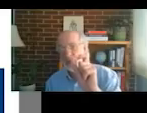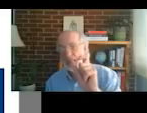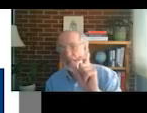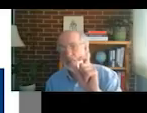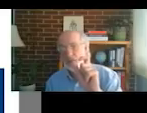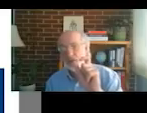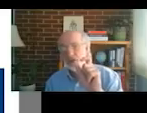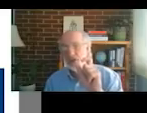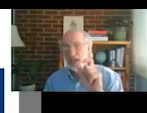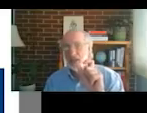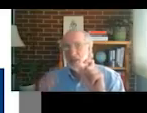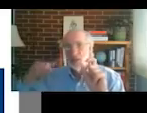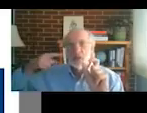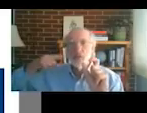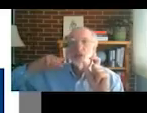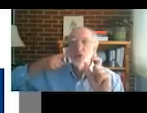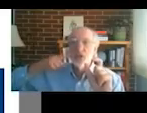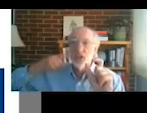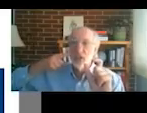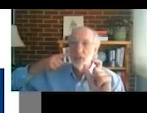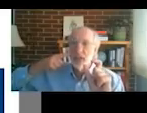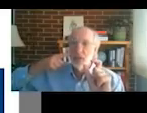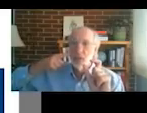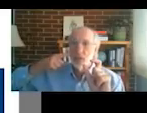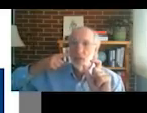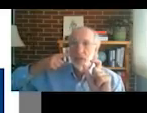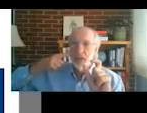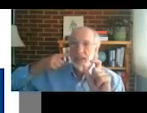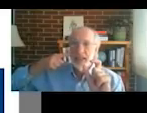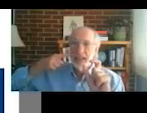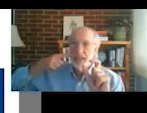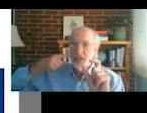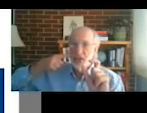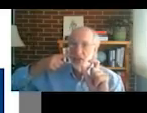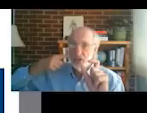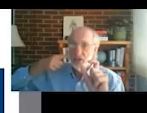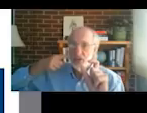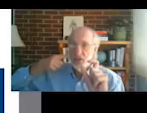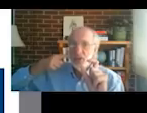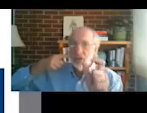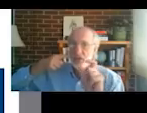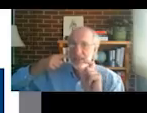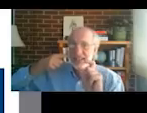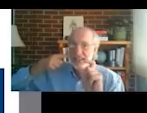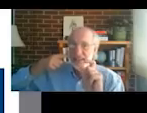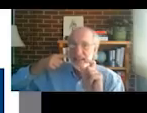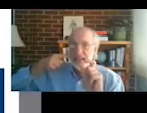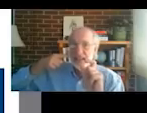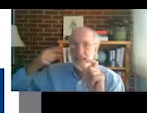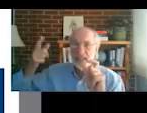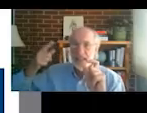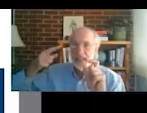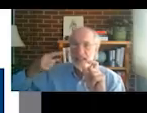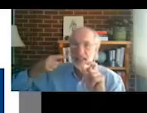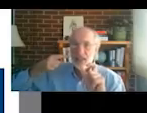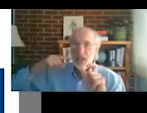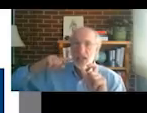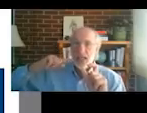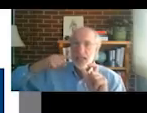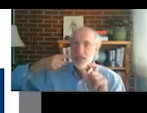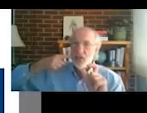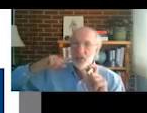prompted trial in which the child, we show the child what they need to do to get the